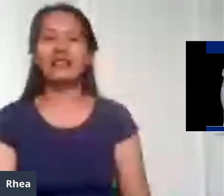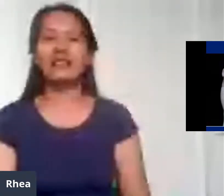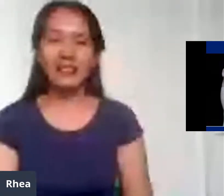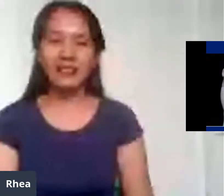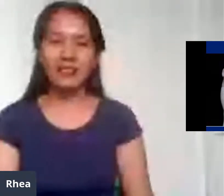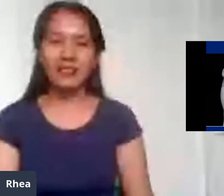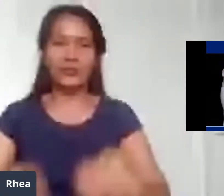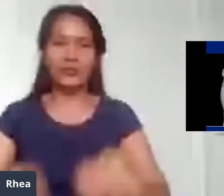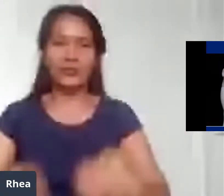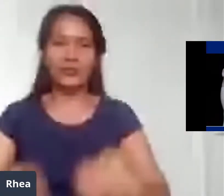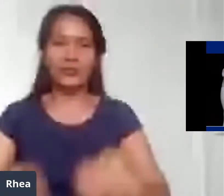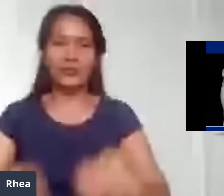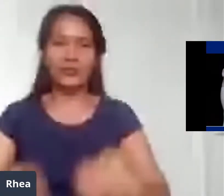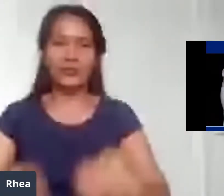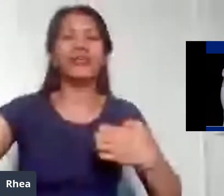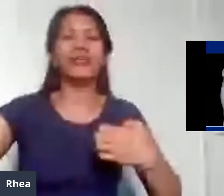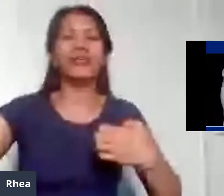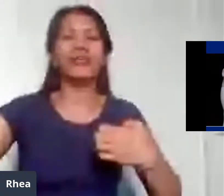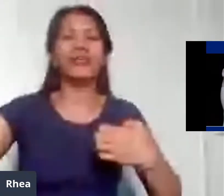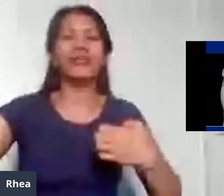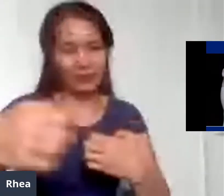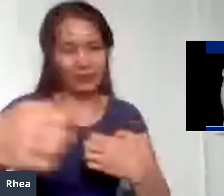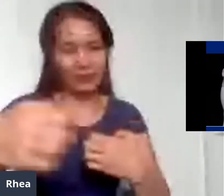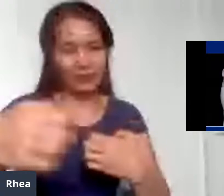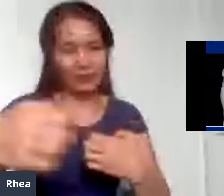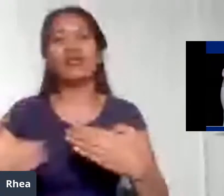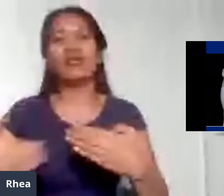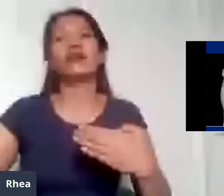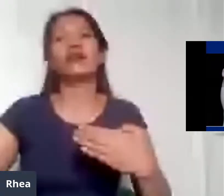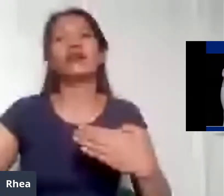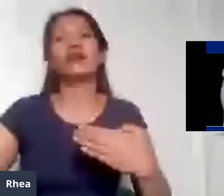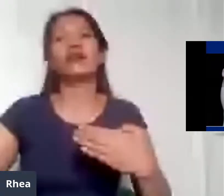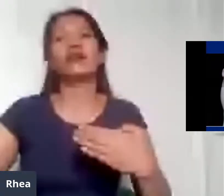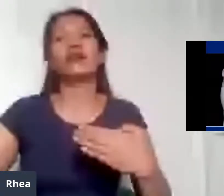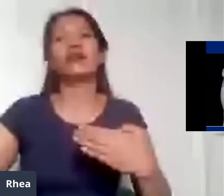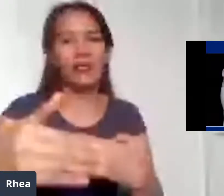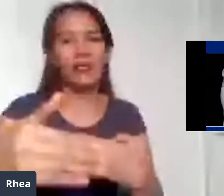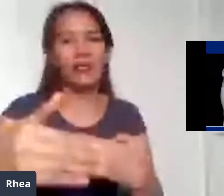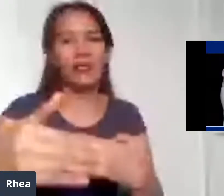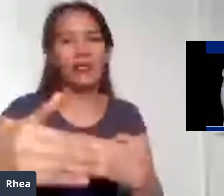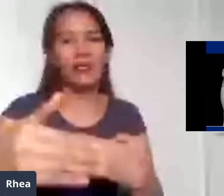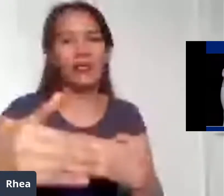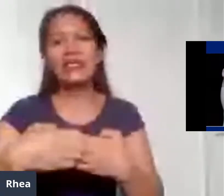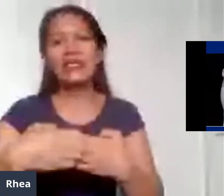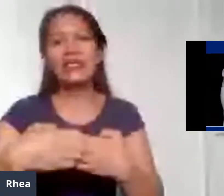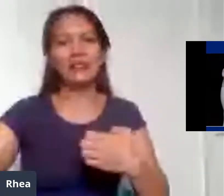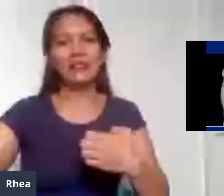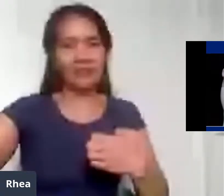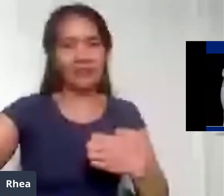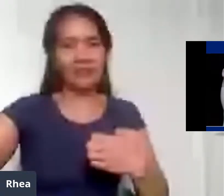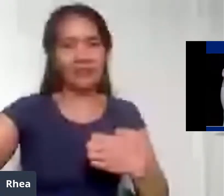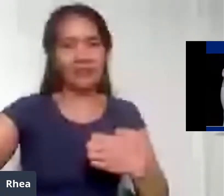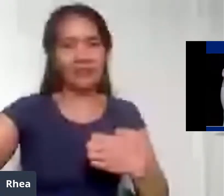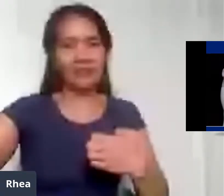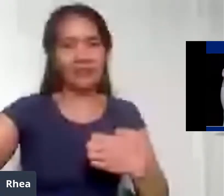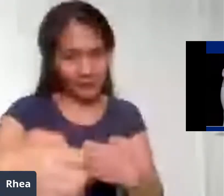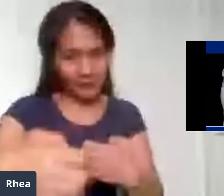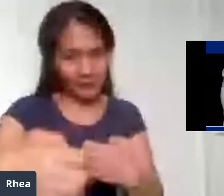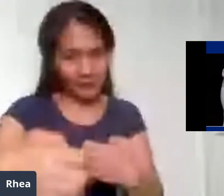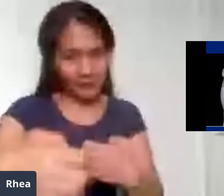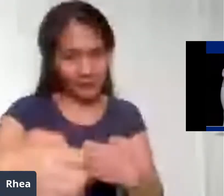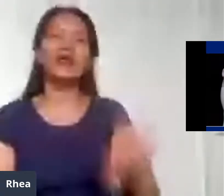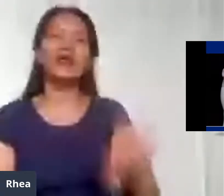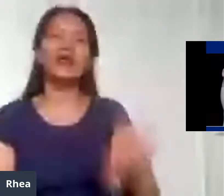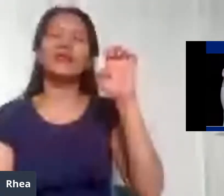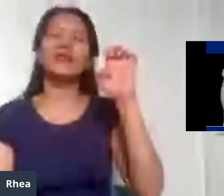extended. ECQ would do extended. Going there. Forward. Letter E. Extended.